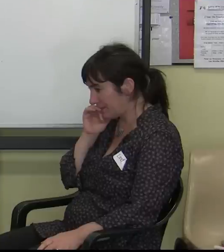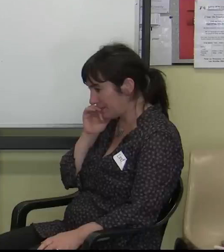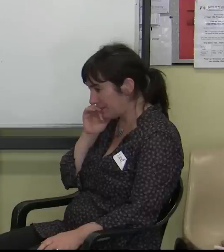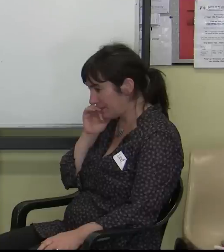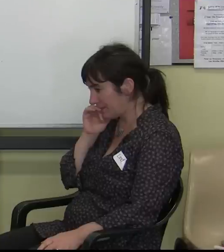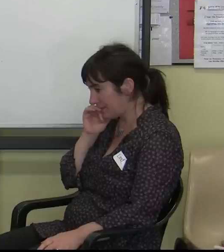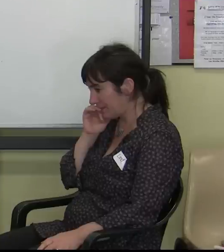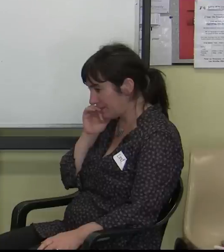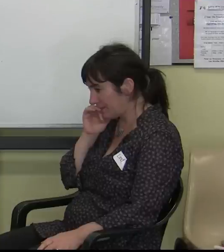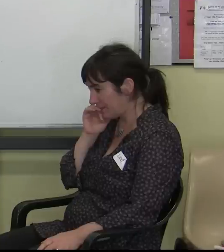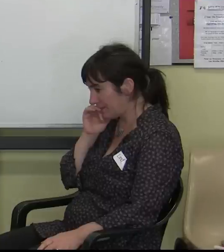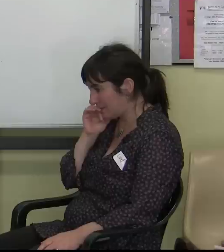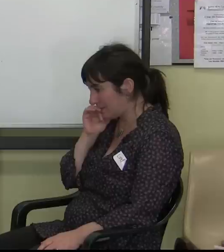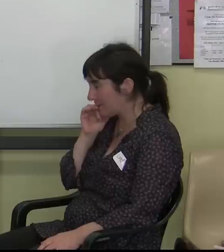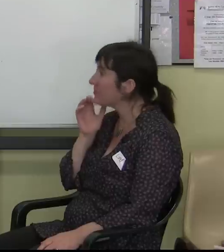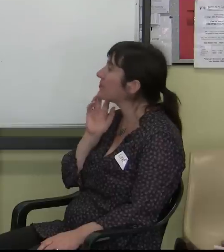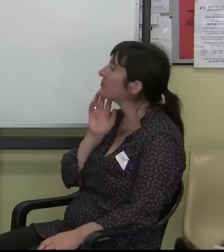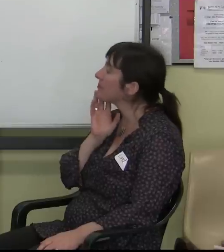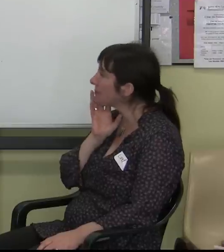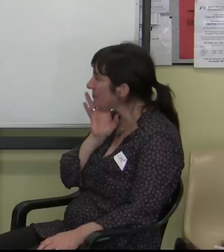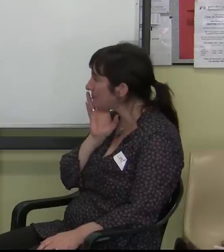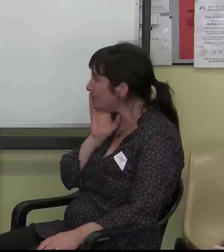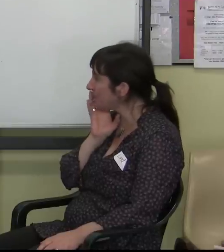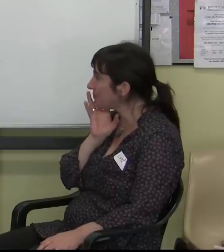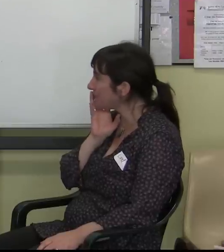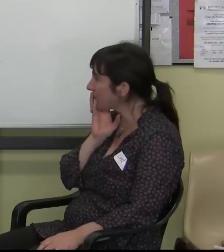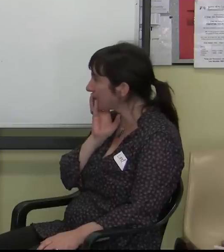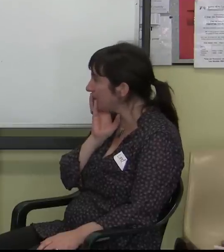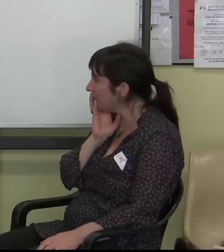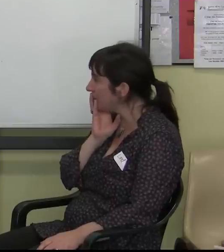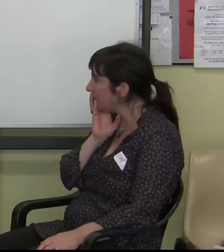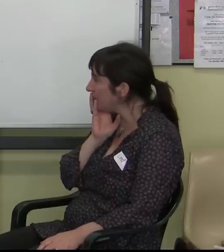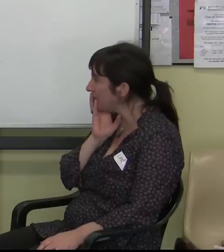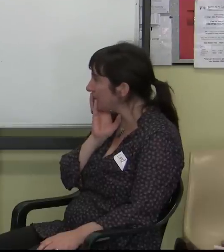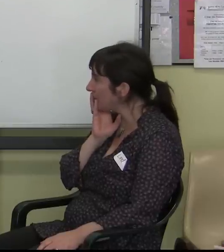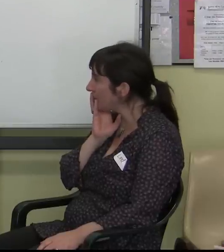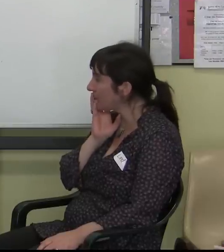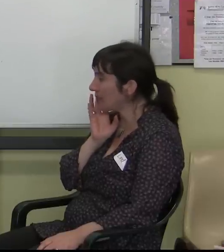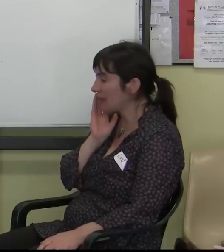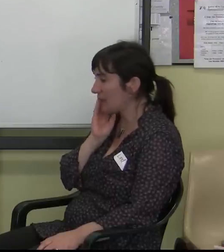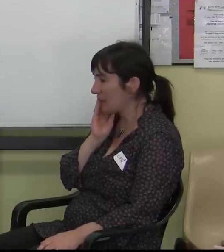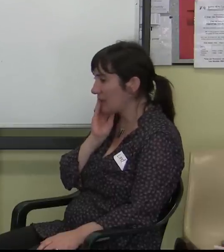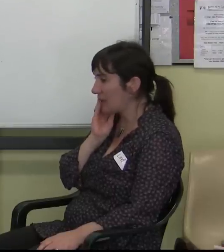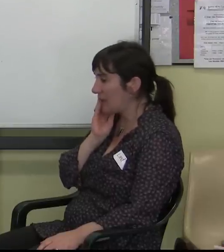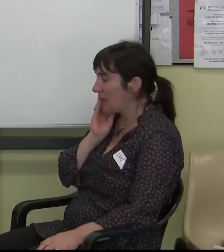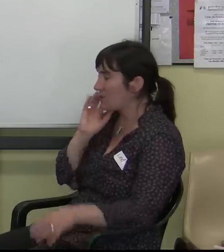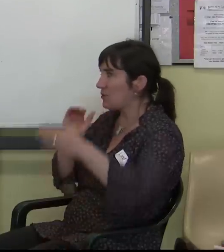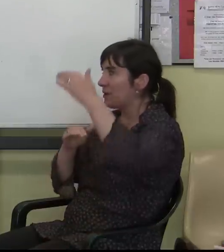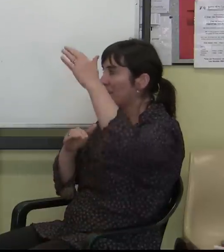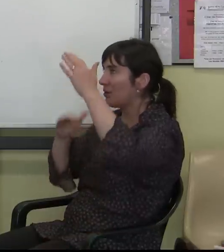And what would be different if you were one step higher on the scale? If you were at a five as a four, how would you know that you're at a five as a four? I'm sorry, am I